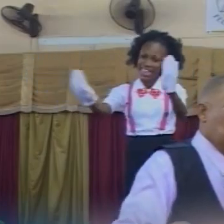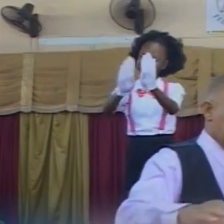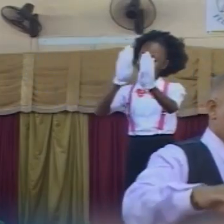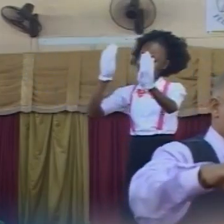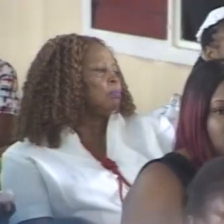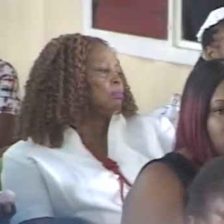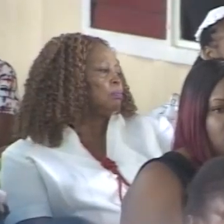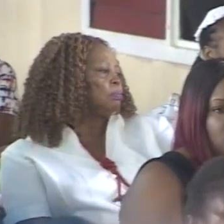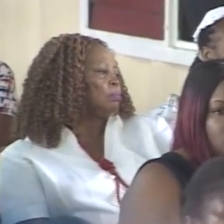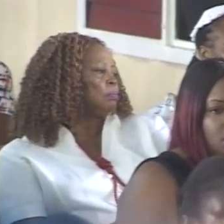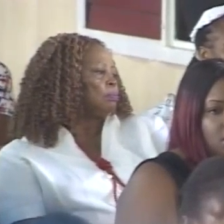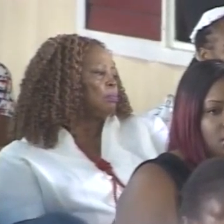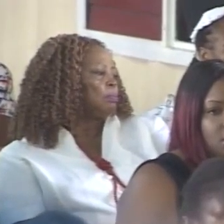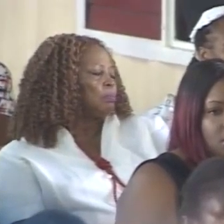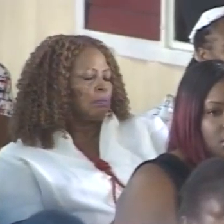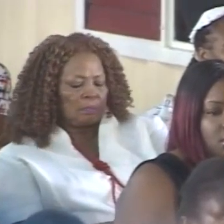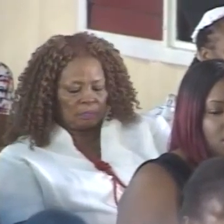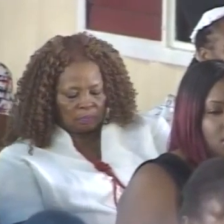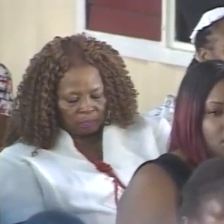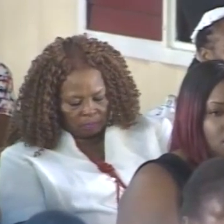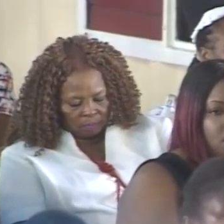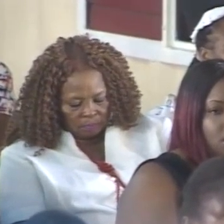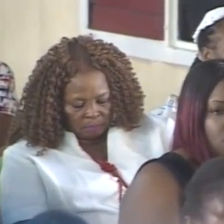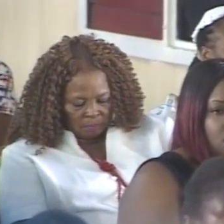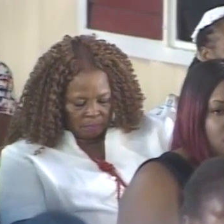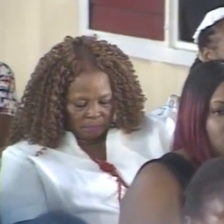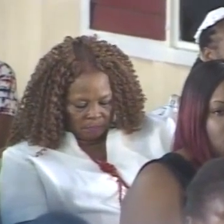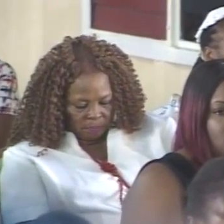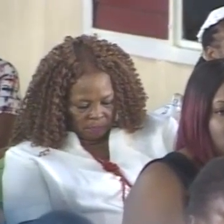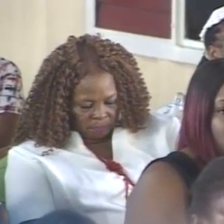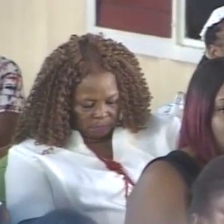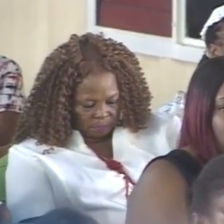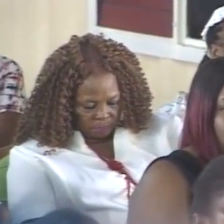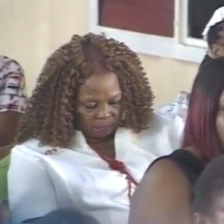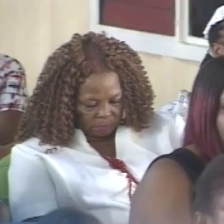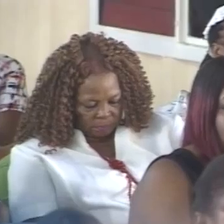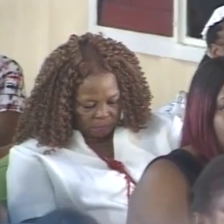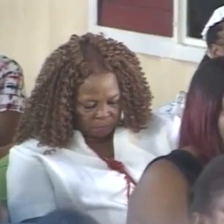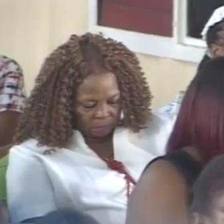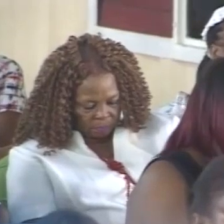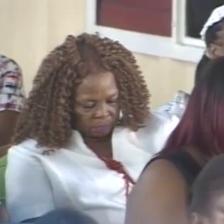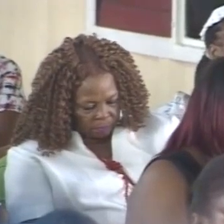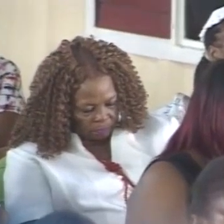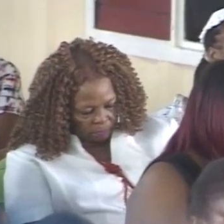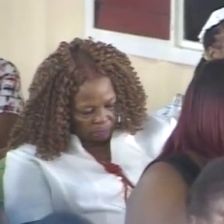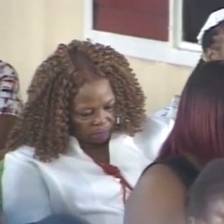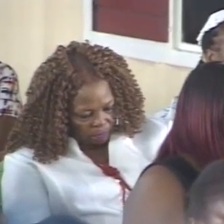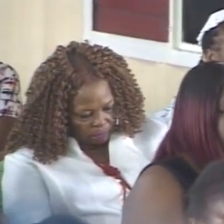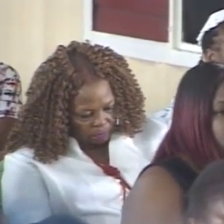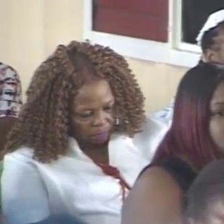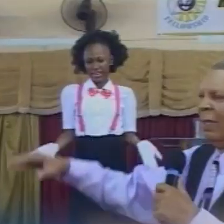And the waters of destruction began to rise. As it rose, it lifted the ark.